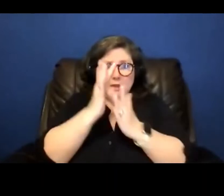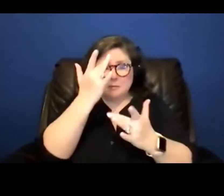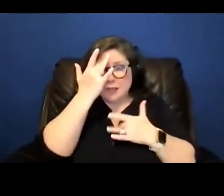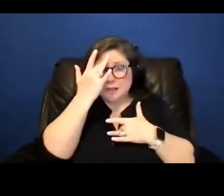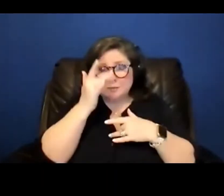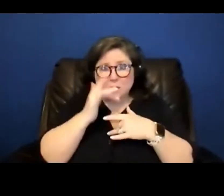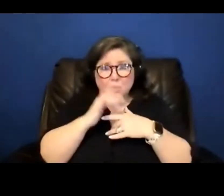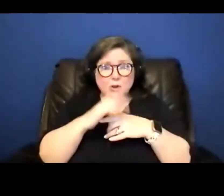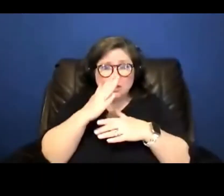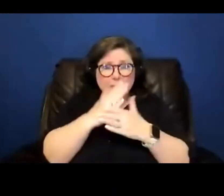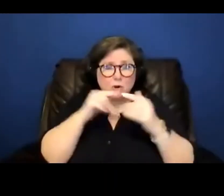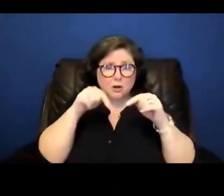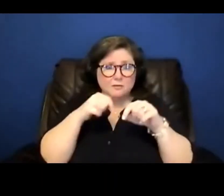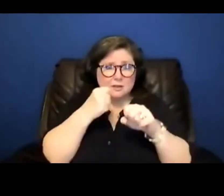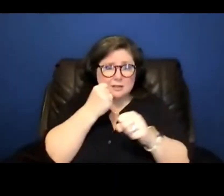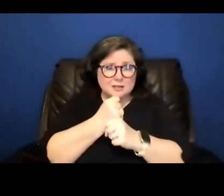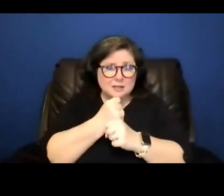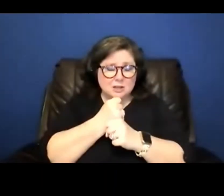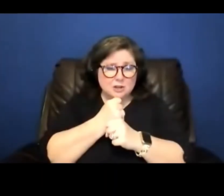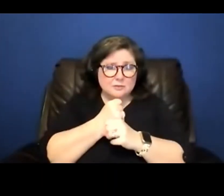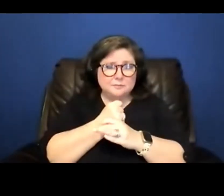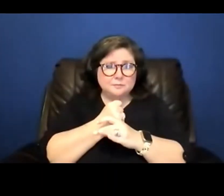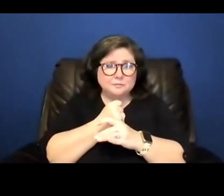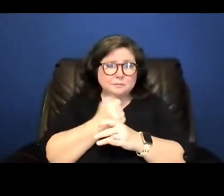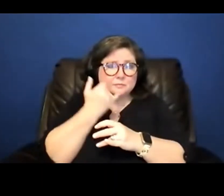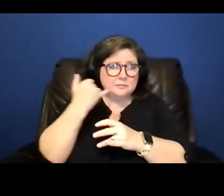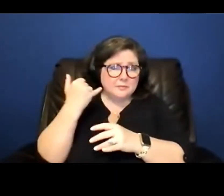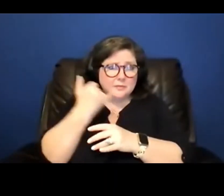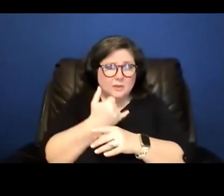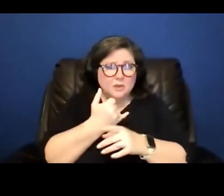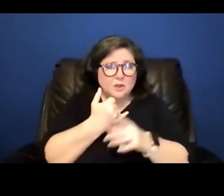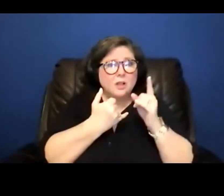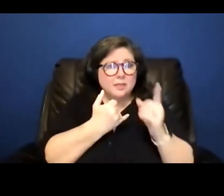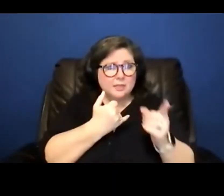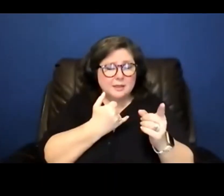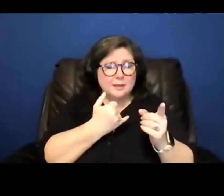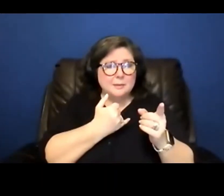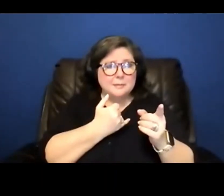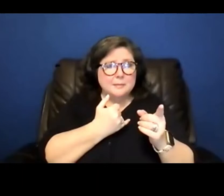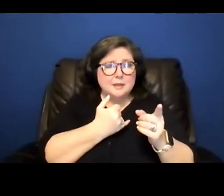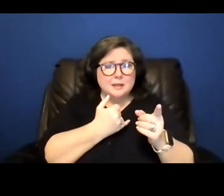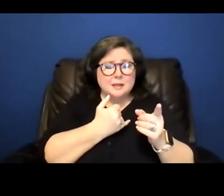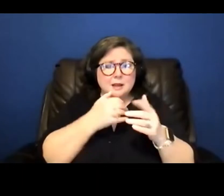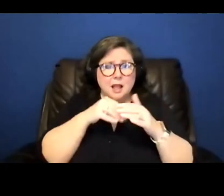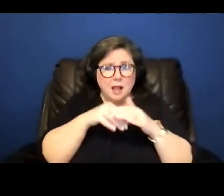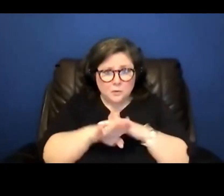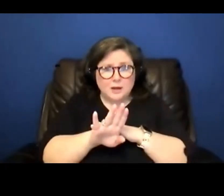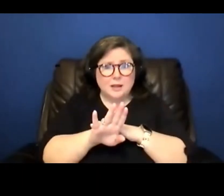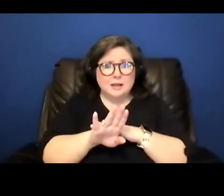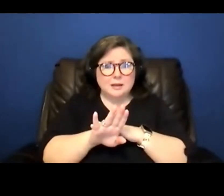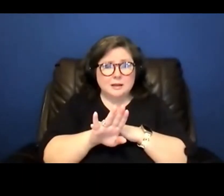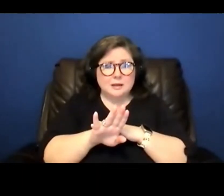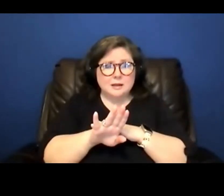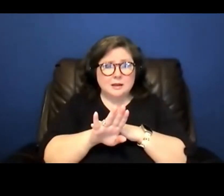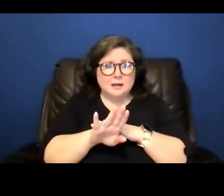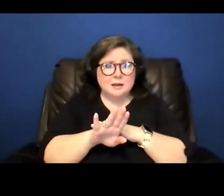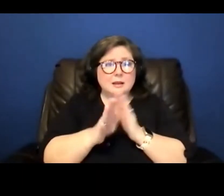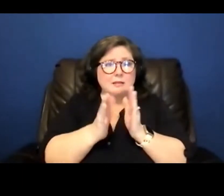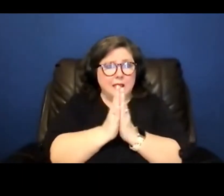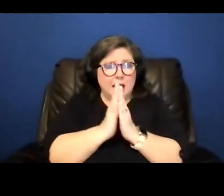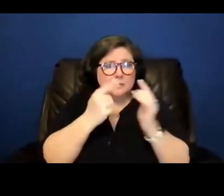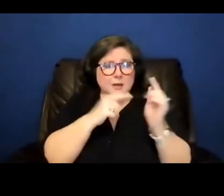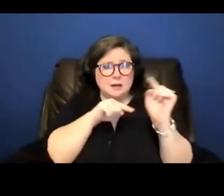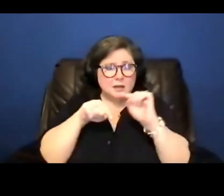early part of this year, and I called them, and I went in. They had me come in, and I